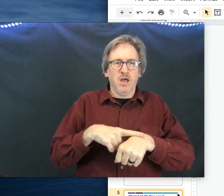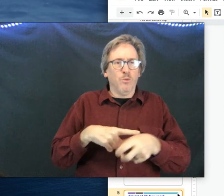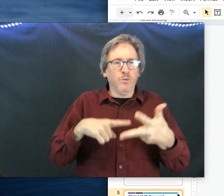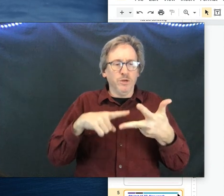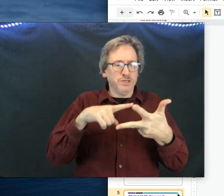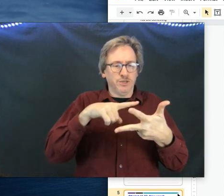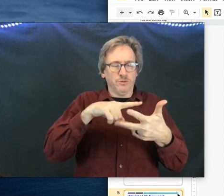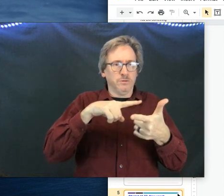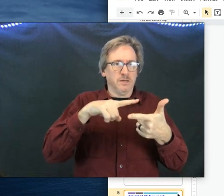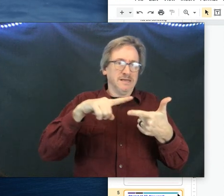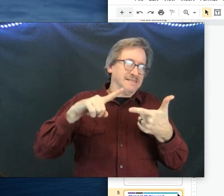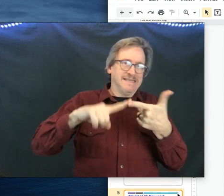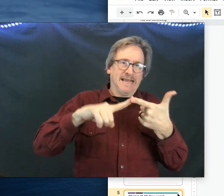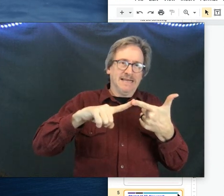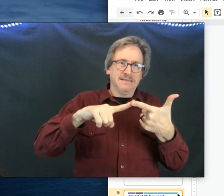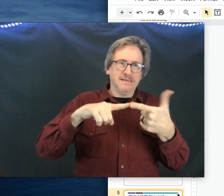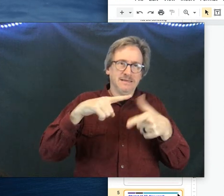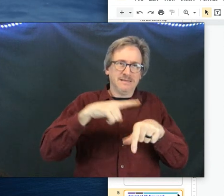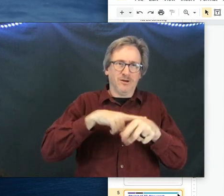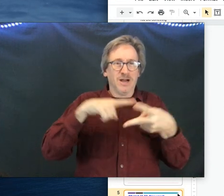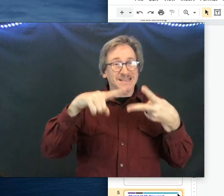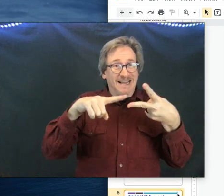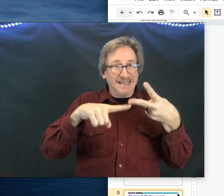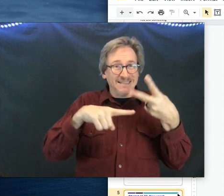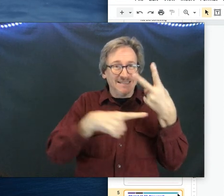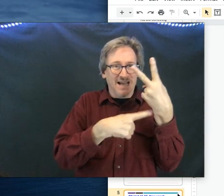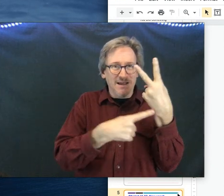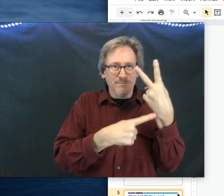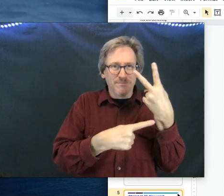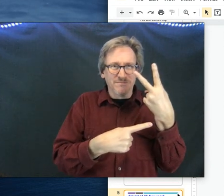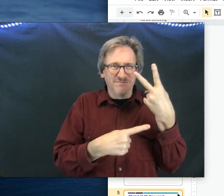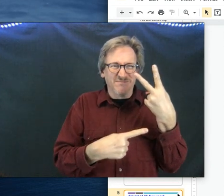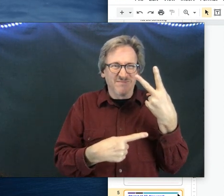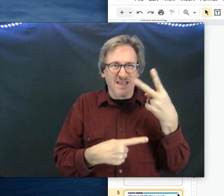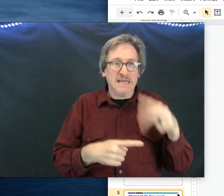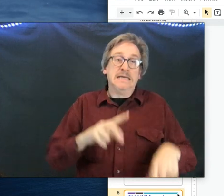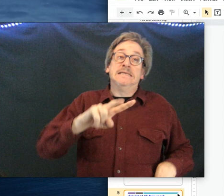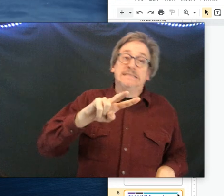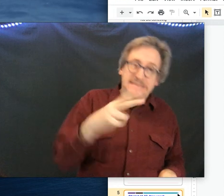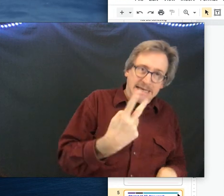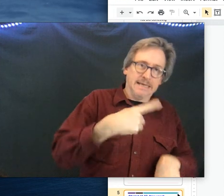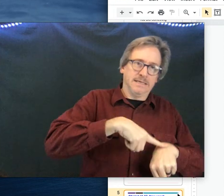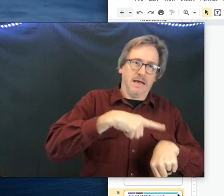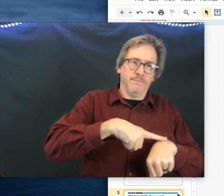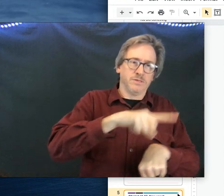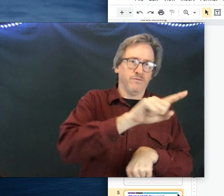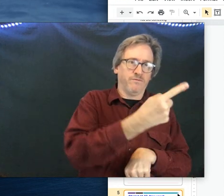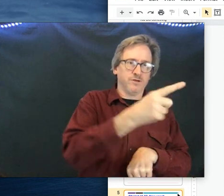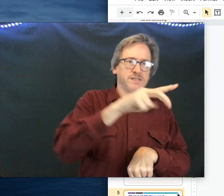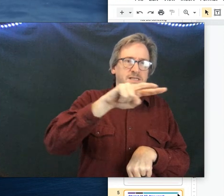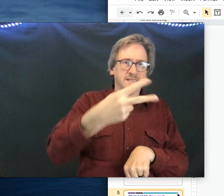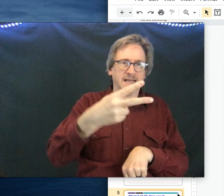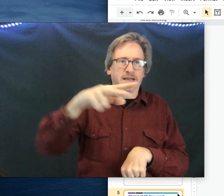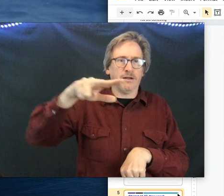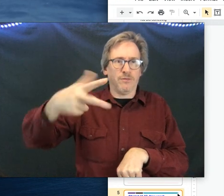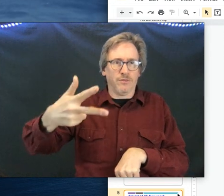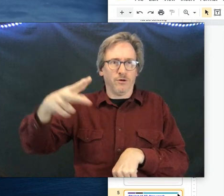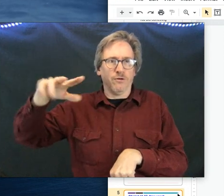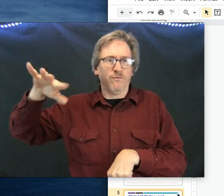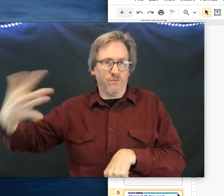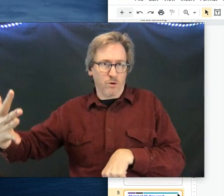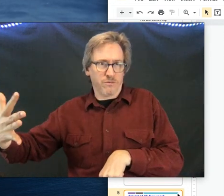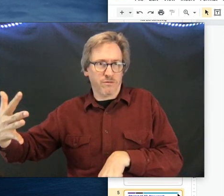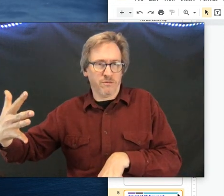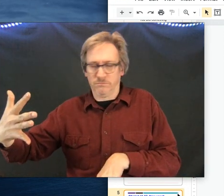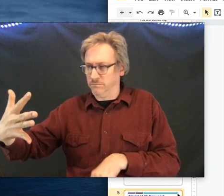time. We wouldn't do second or second time, second time. So first, second,